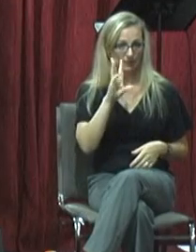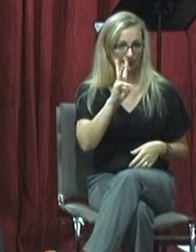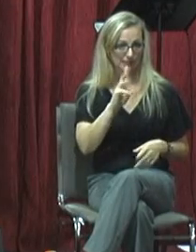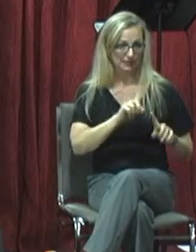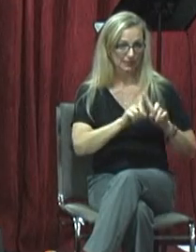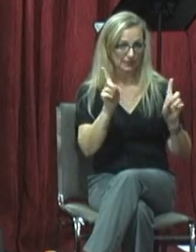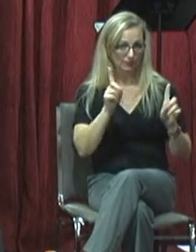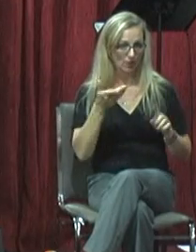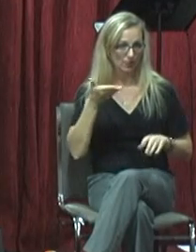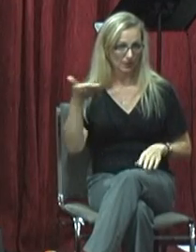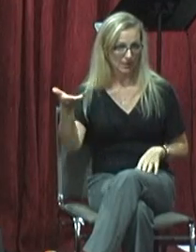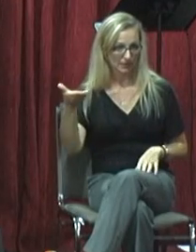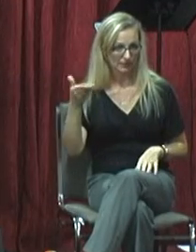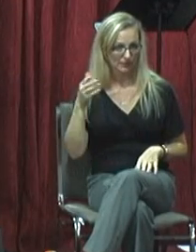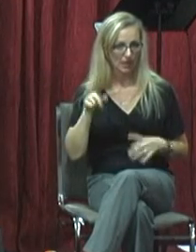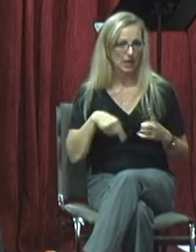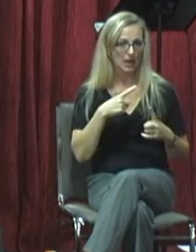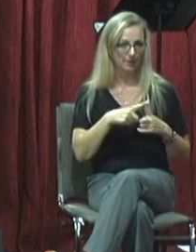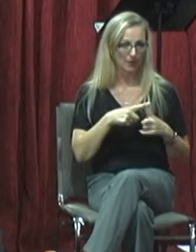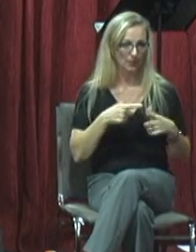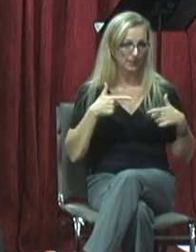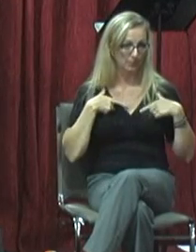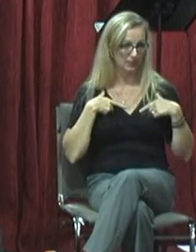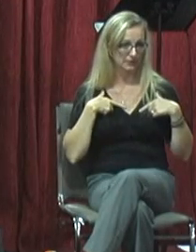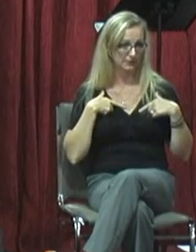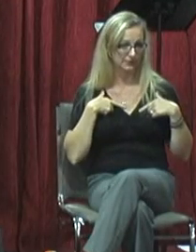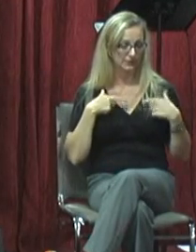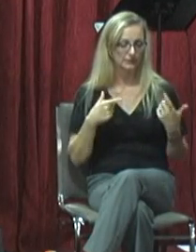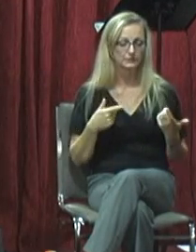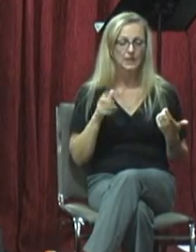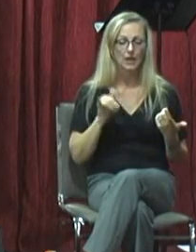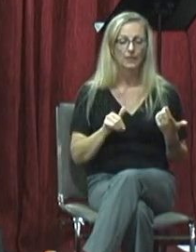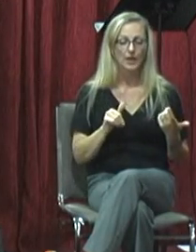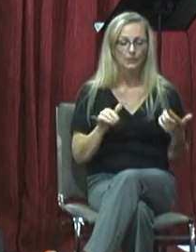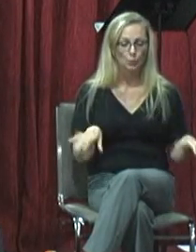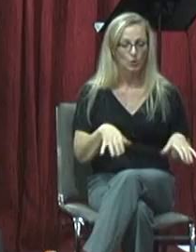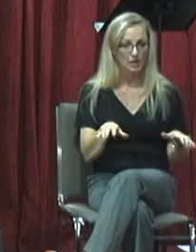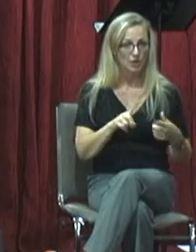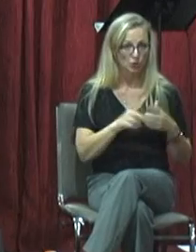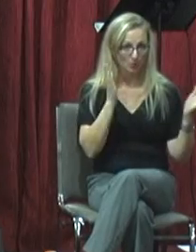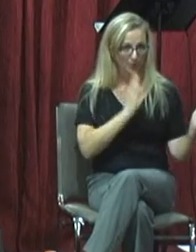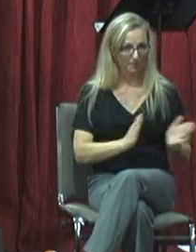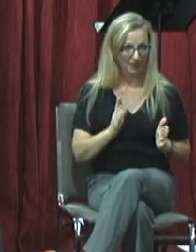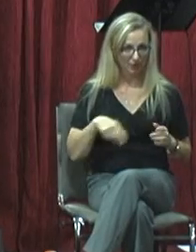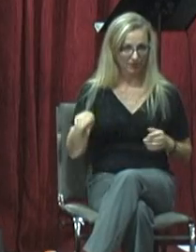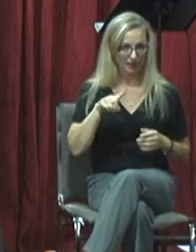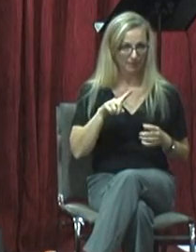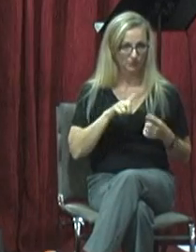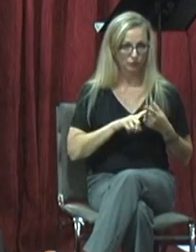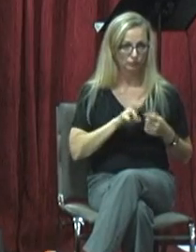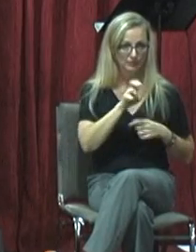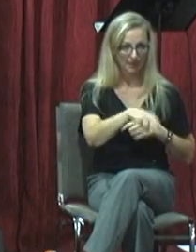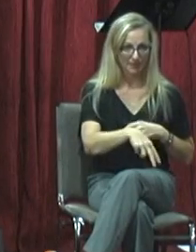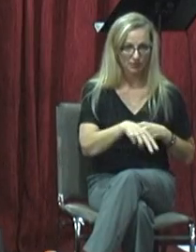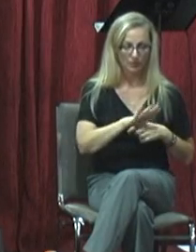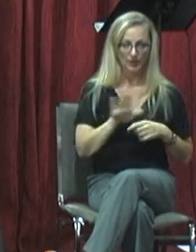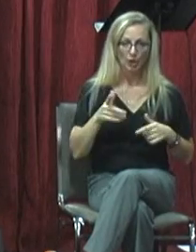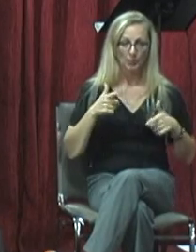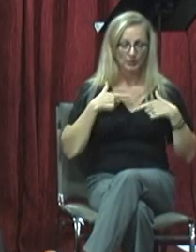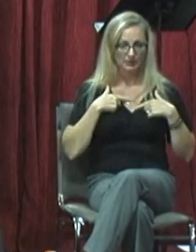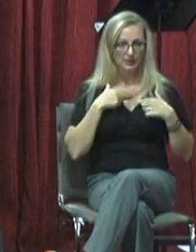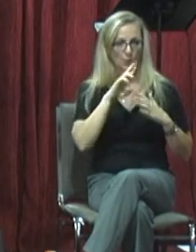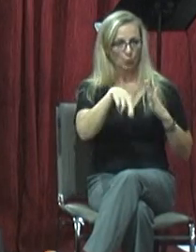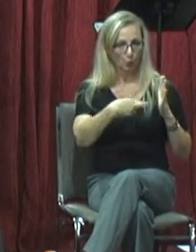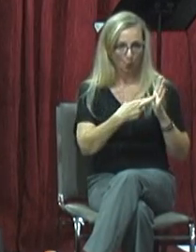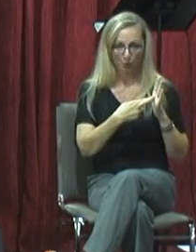different things that about the priests, about the Kohanim, that were done to prepare them to step into their priestly role.